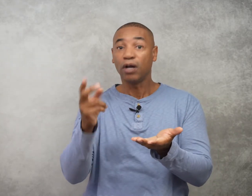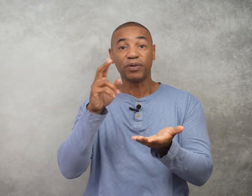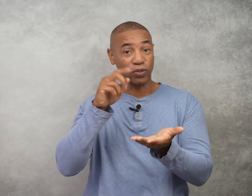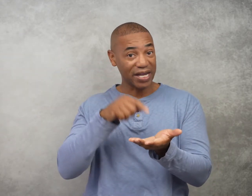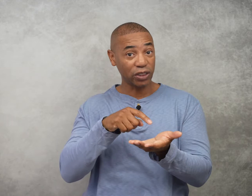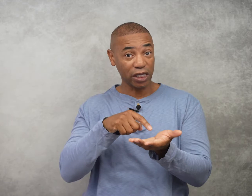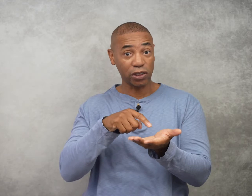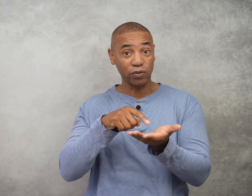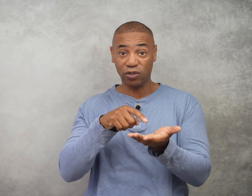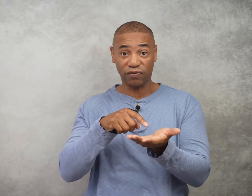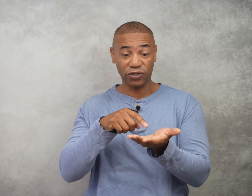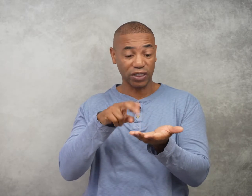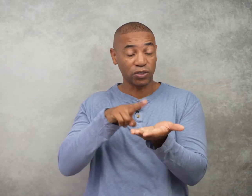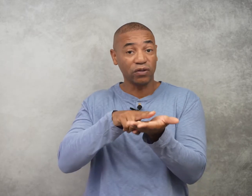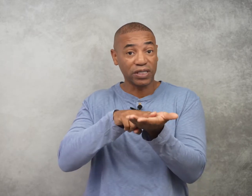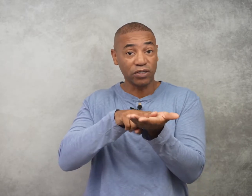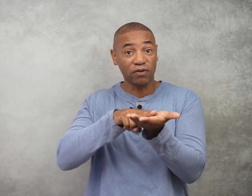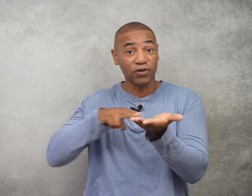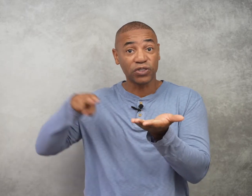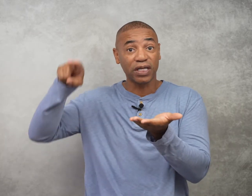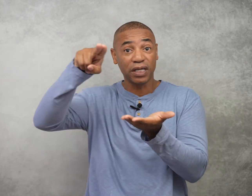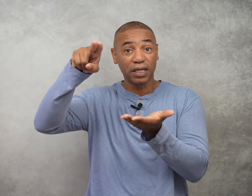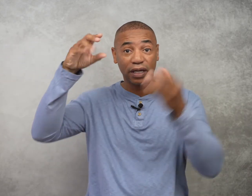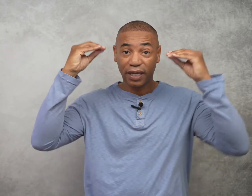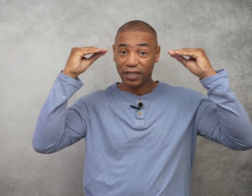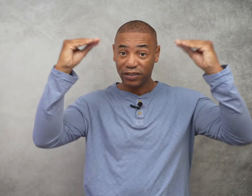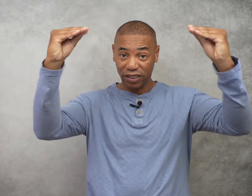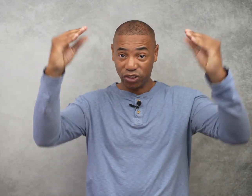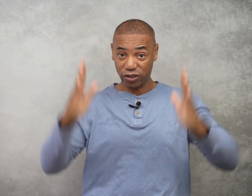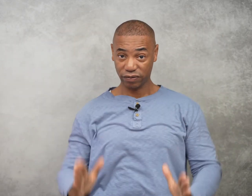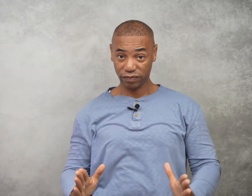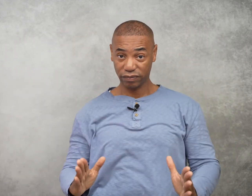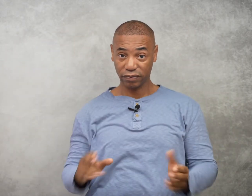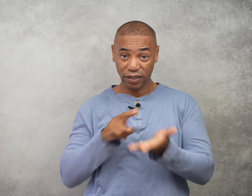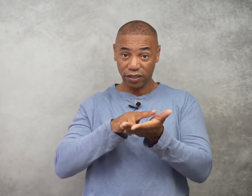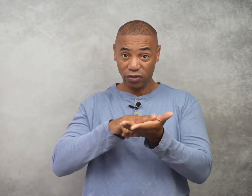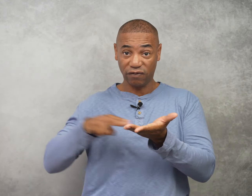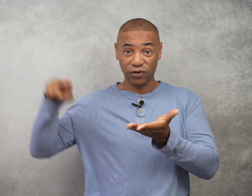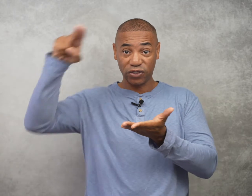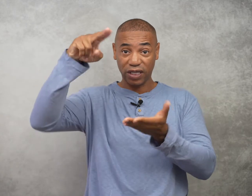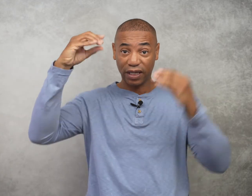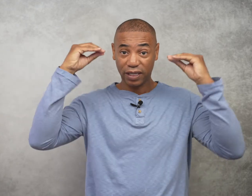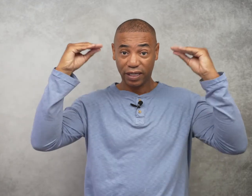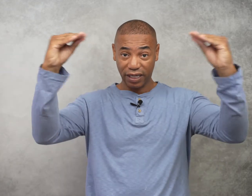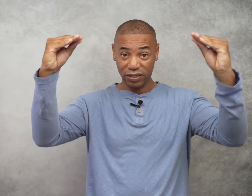but you actually include university. So you sign university, teacher, university, and